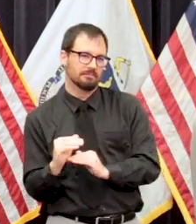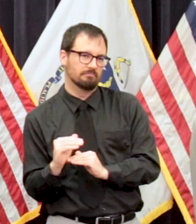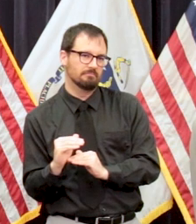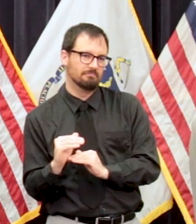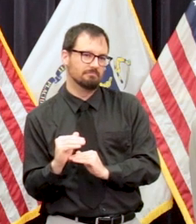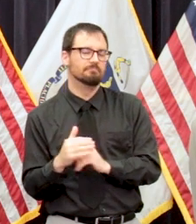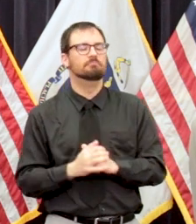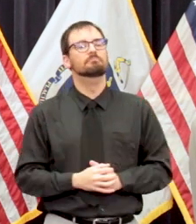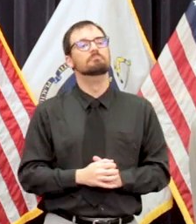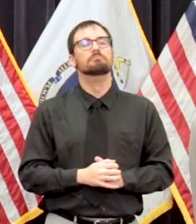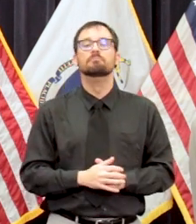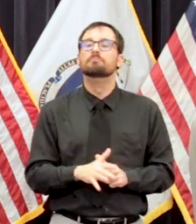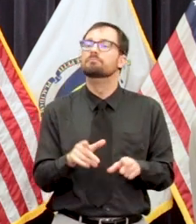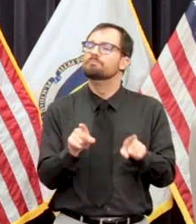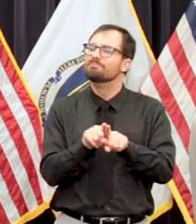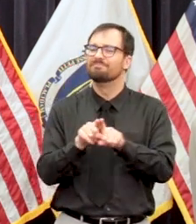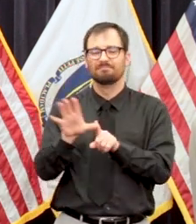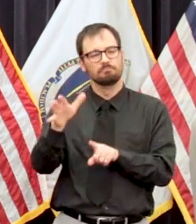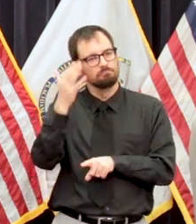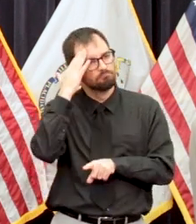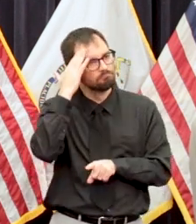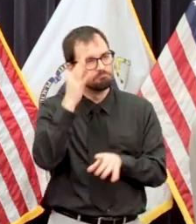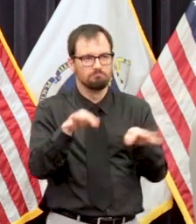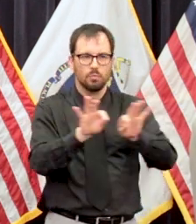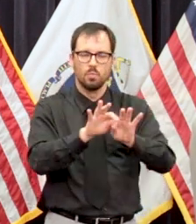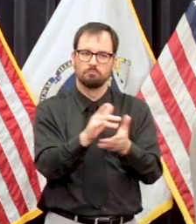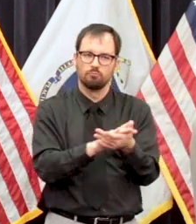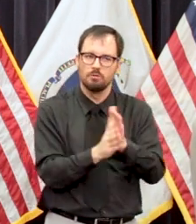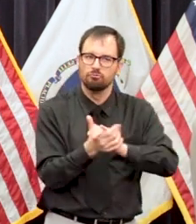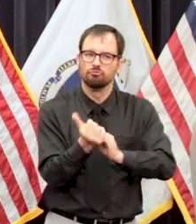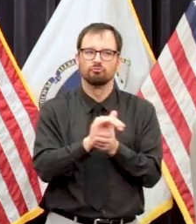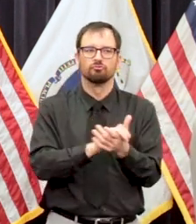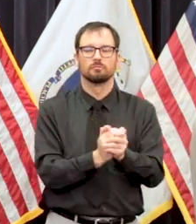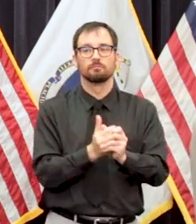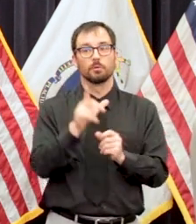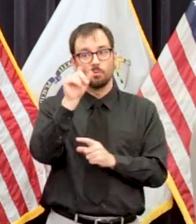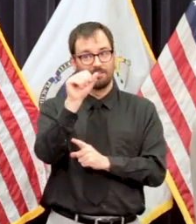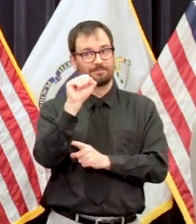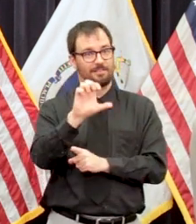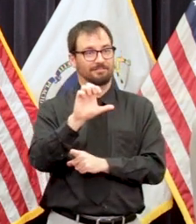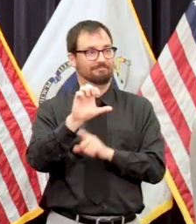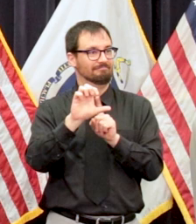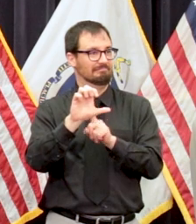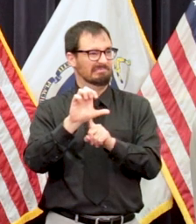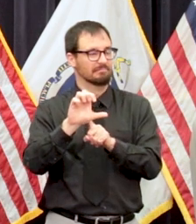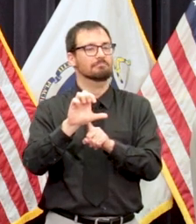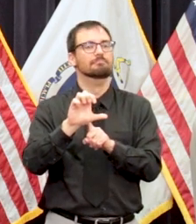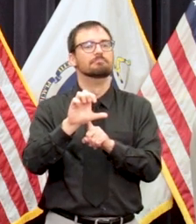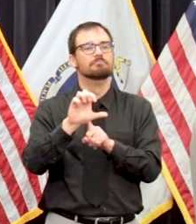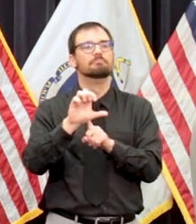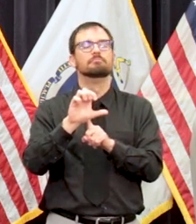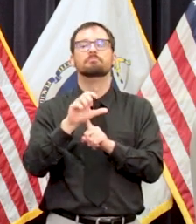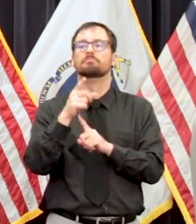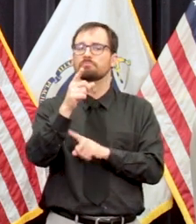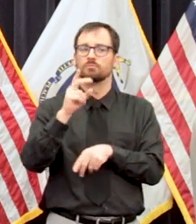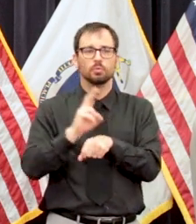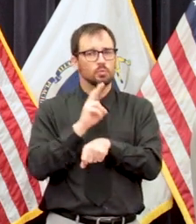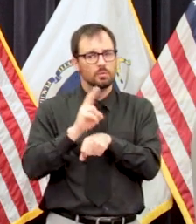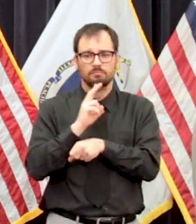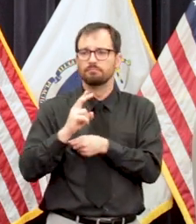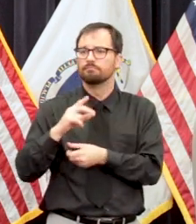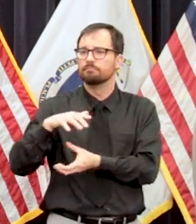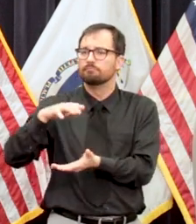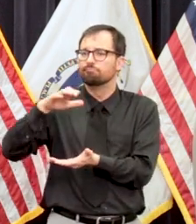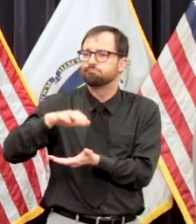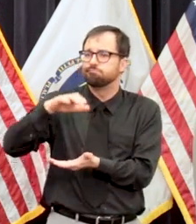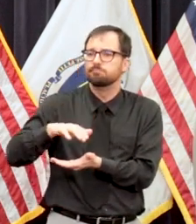means wash your hands 20 seconds, warm water regularly, and use hand sanitizer. Cover your mouth with your